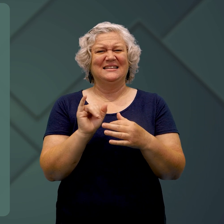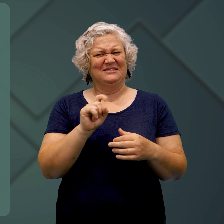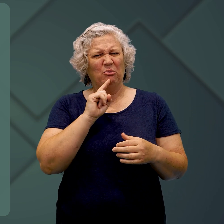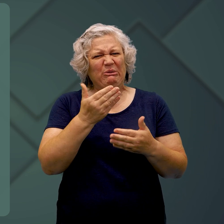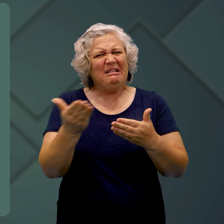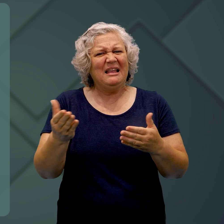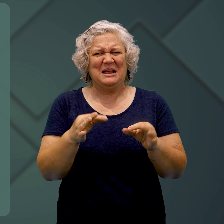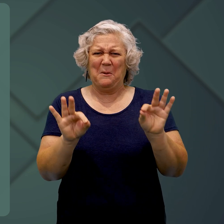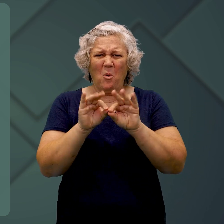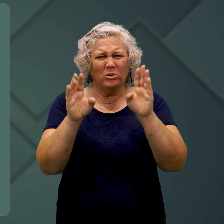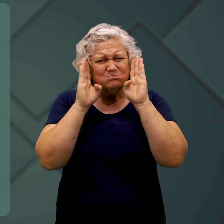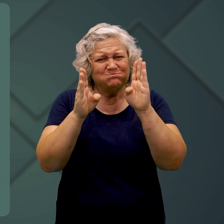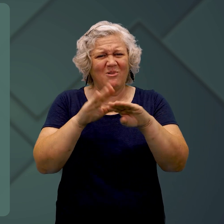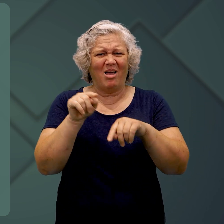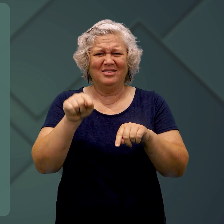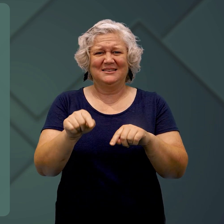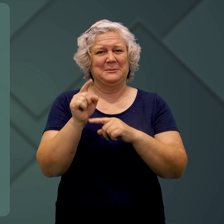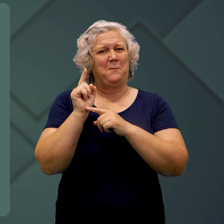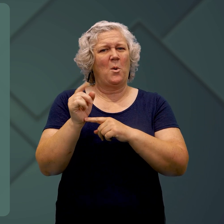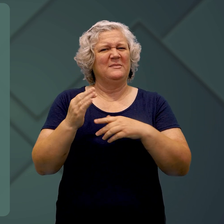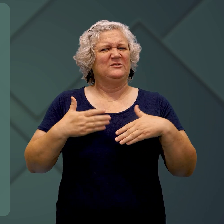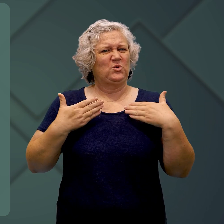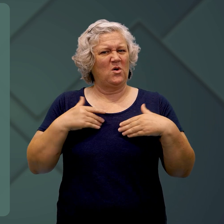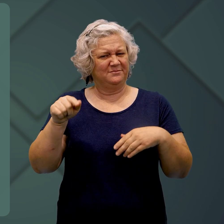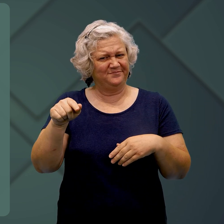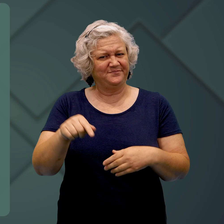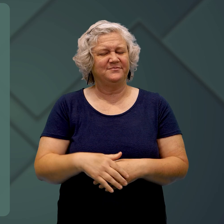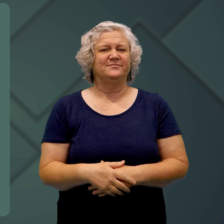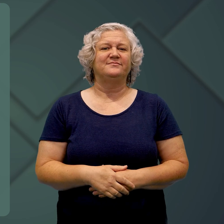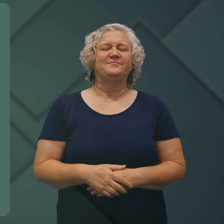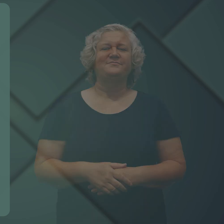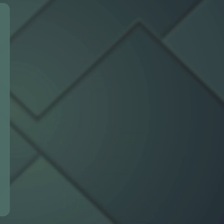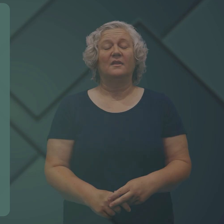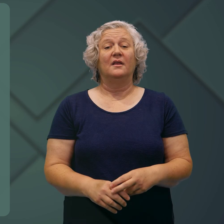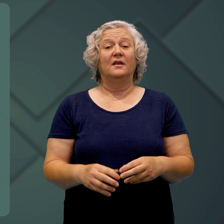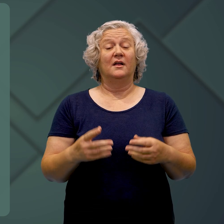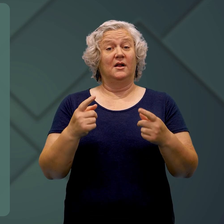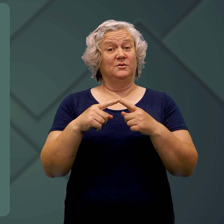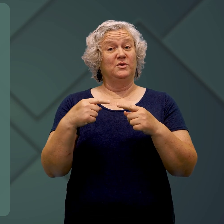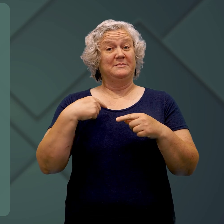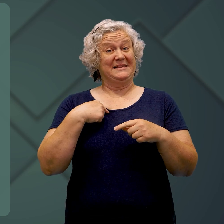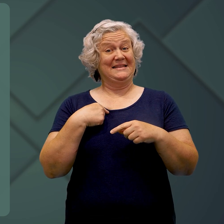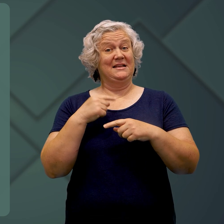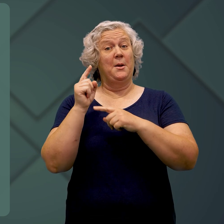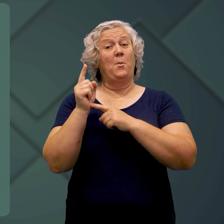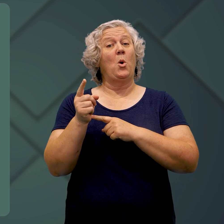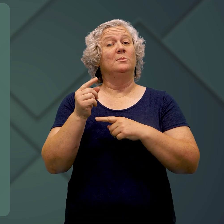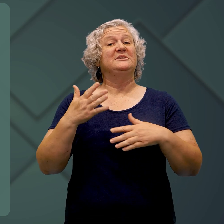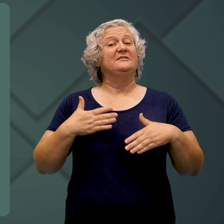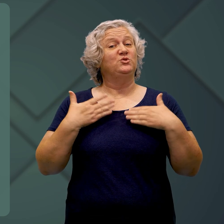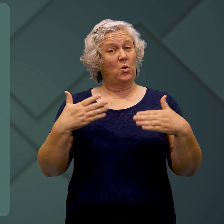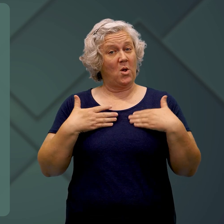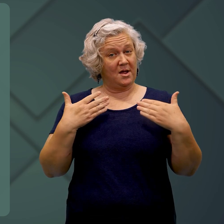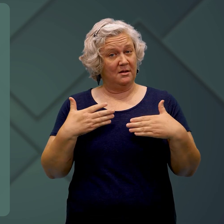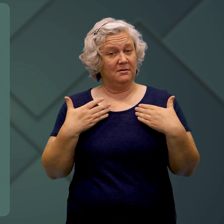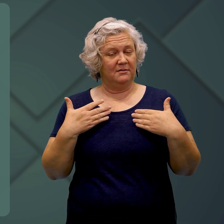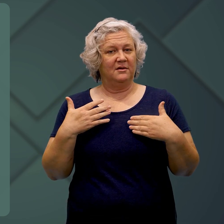Connections, relationships, it's a real thing, and it's important to pay attention to these moments of joy. For me, moments of